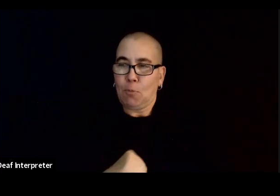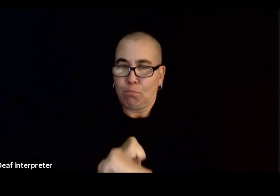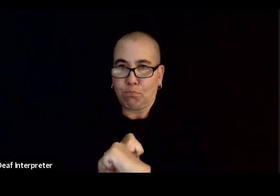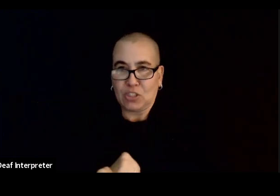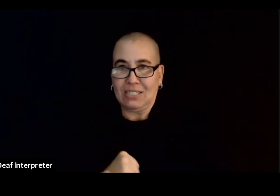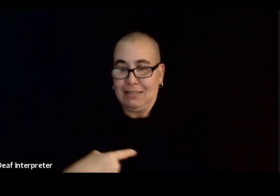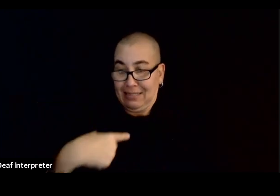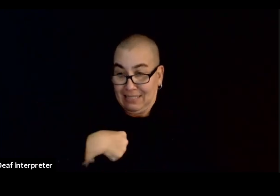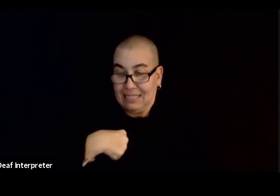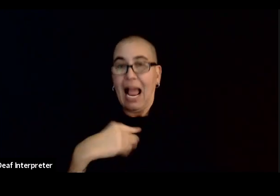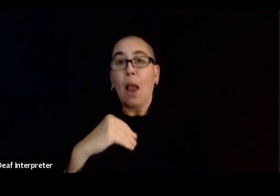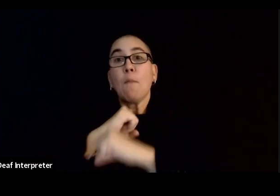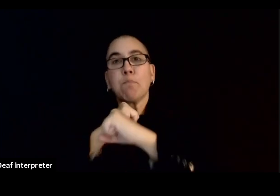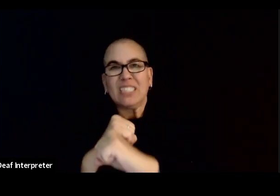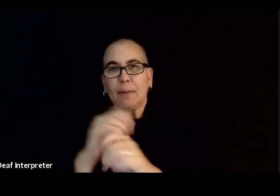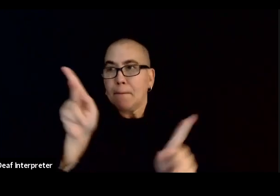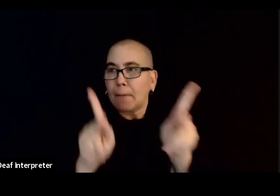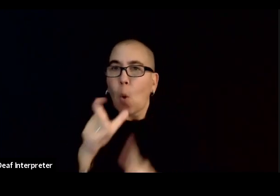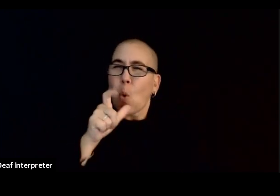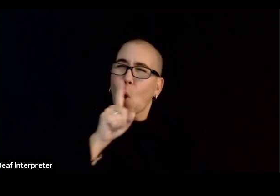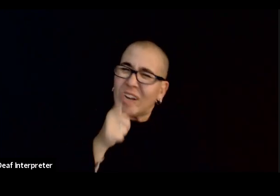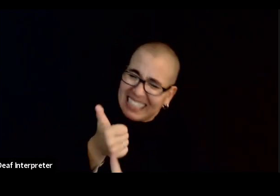Thank you.